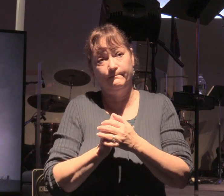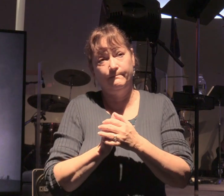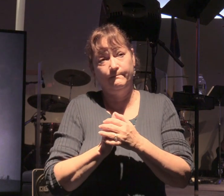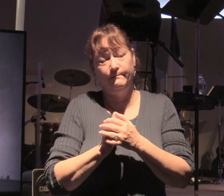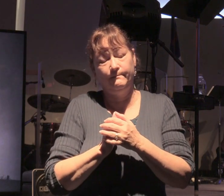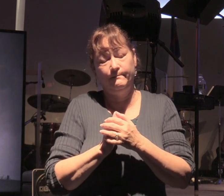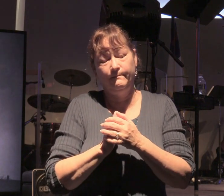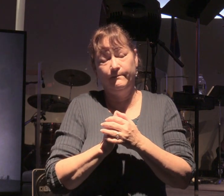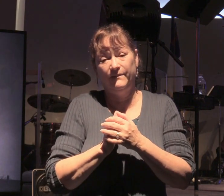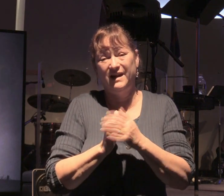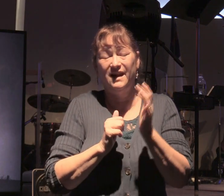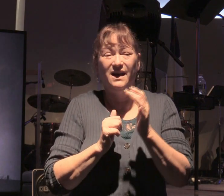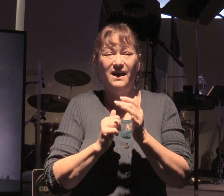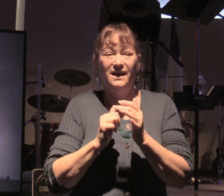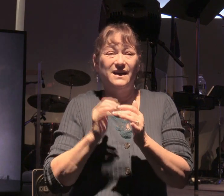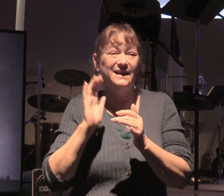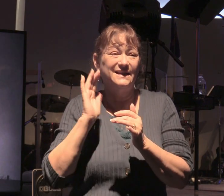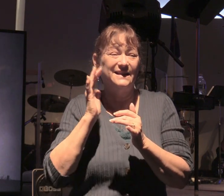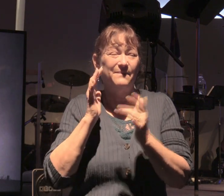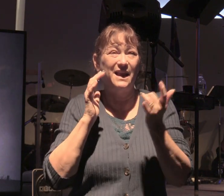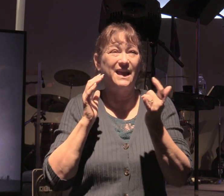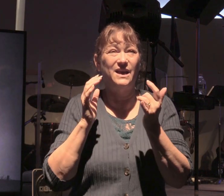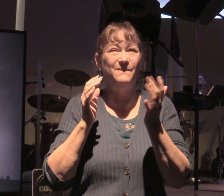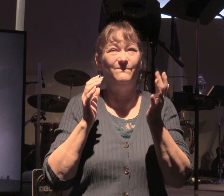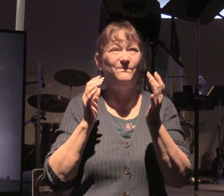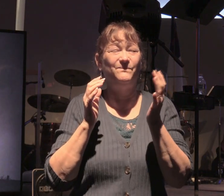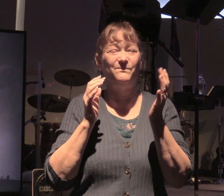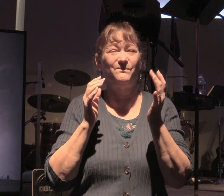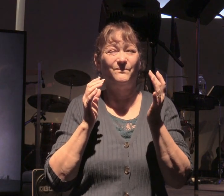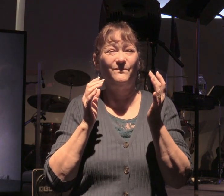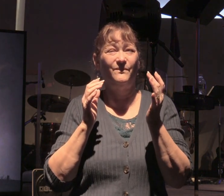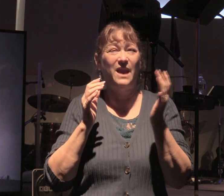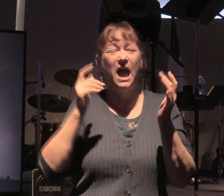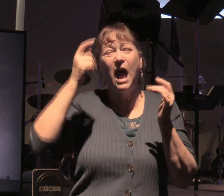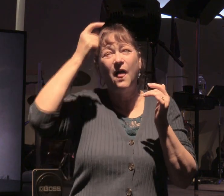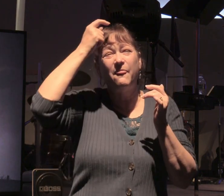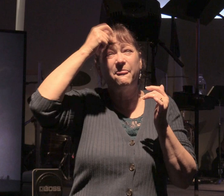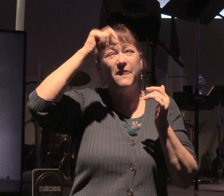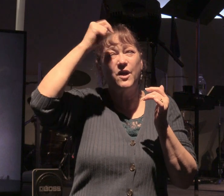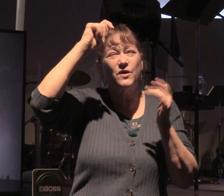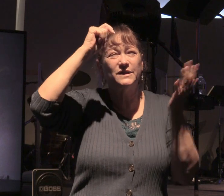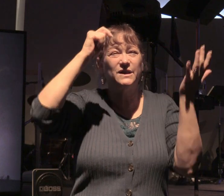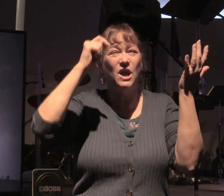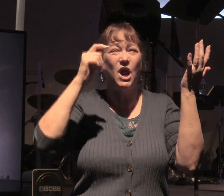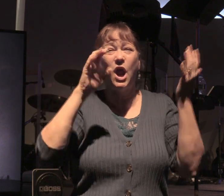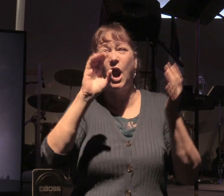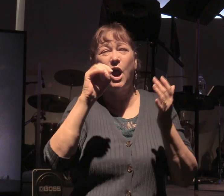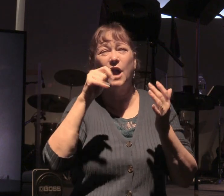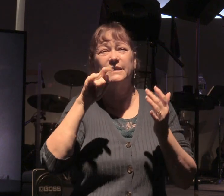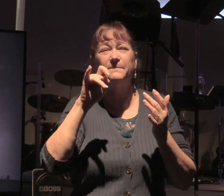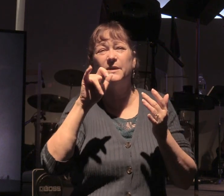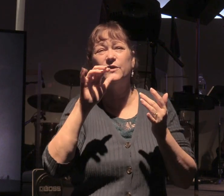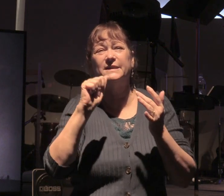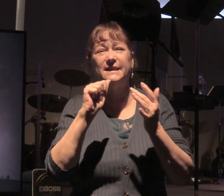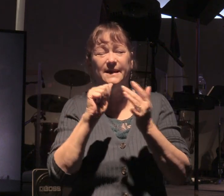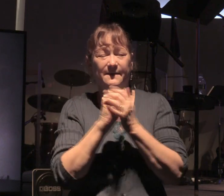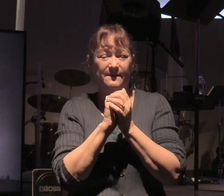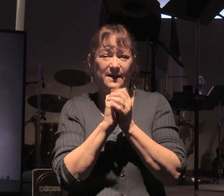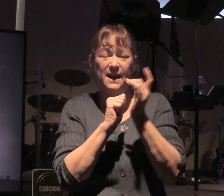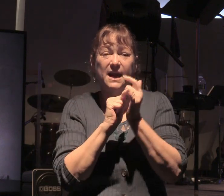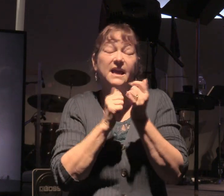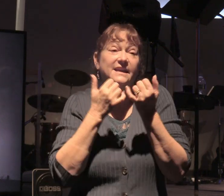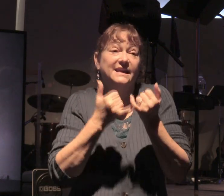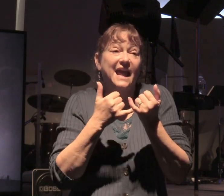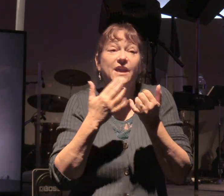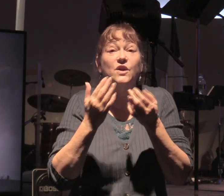to sound too much like a conspiracy theorist, but here it goes anyway. Today you can easily be